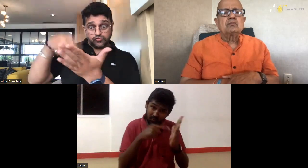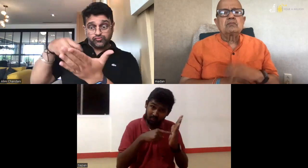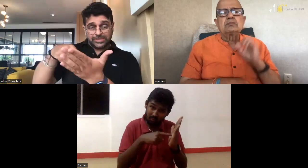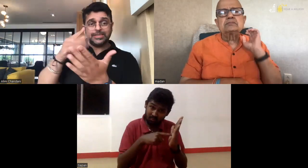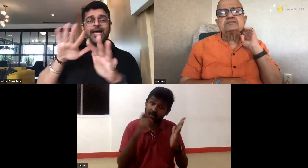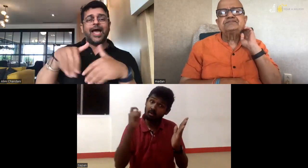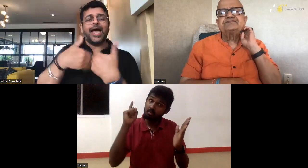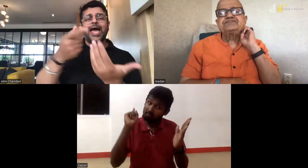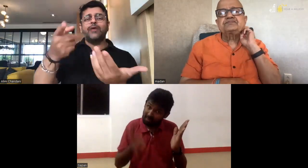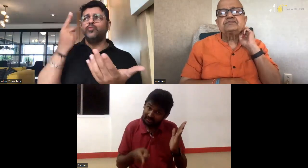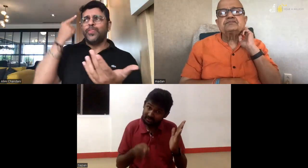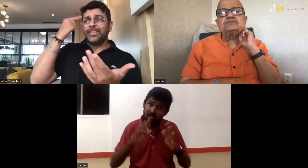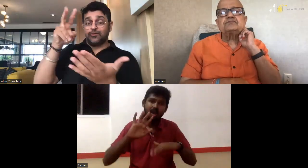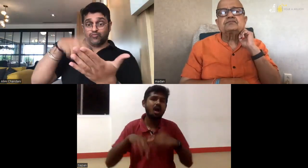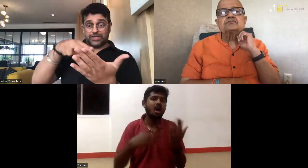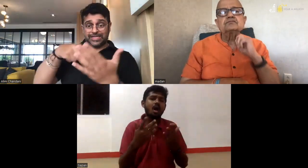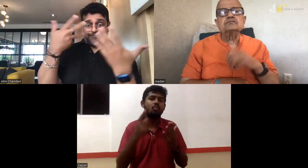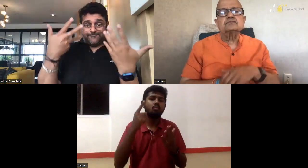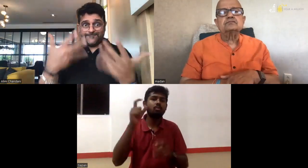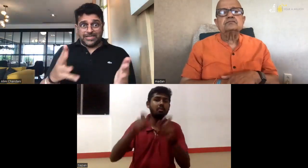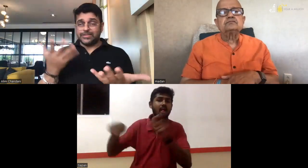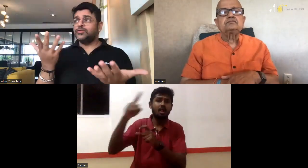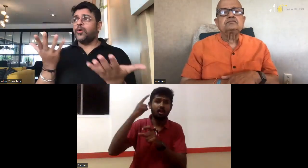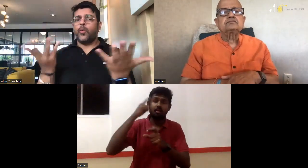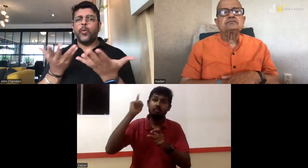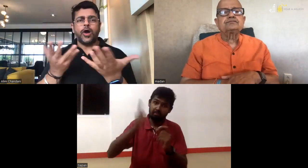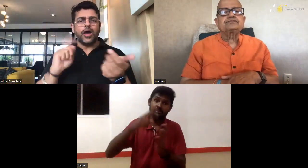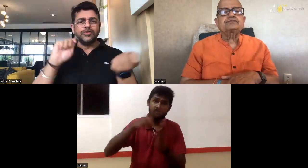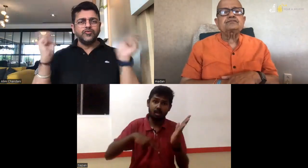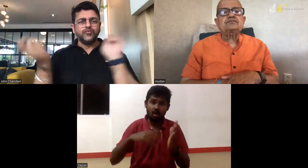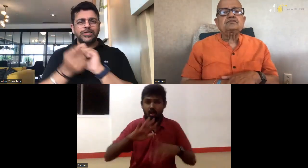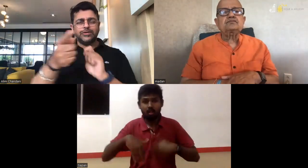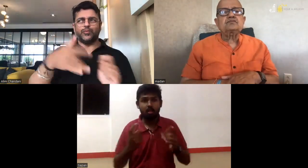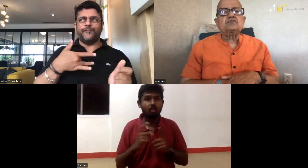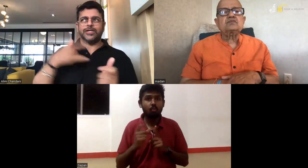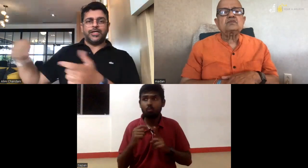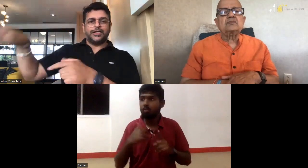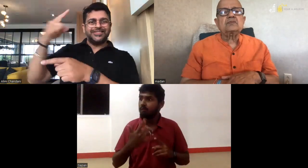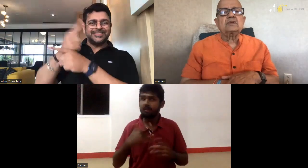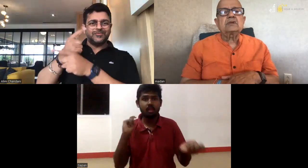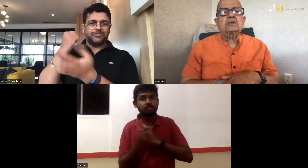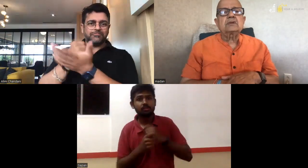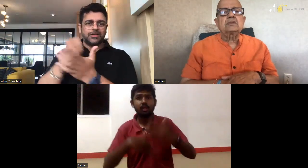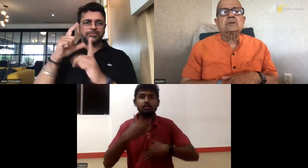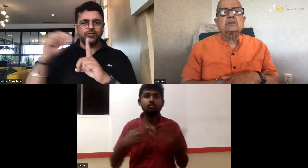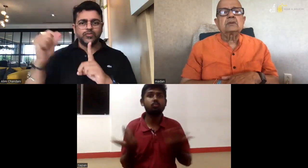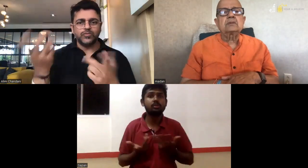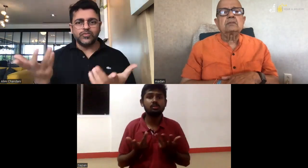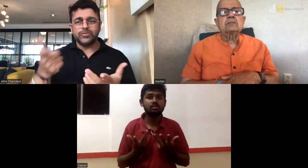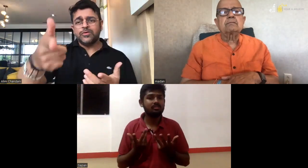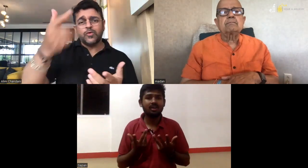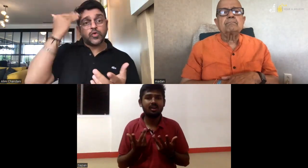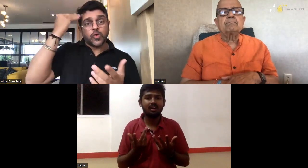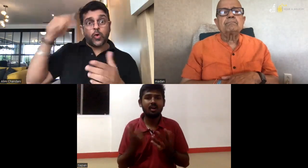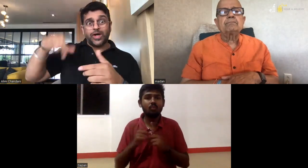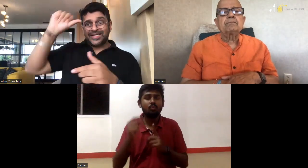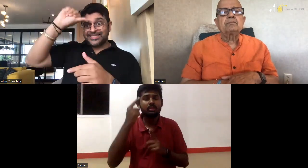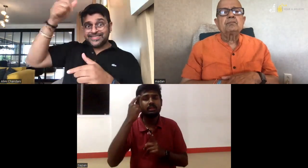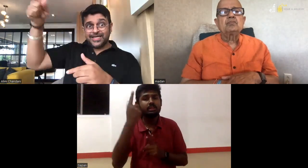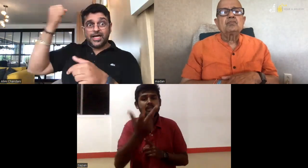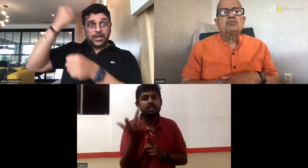other organization and you have a strong unity where you can oppose the government. But right now we can